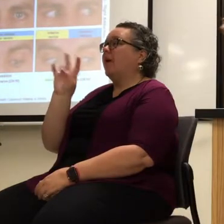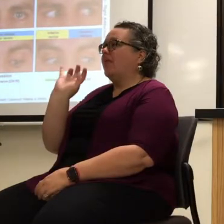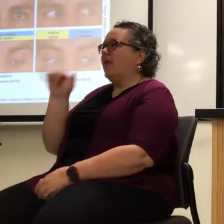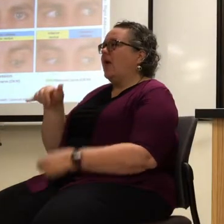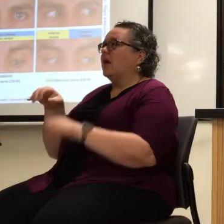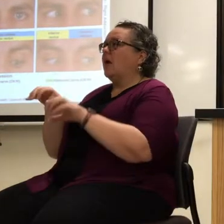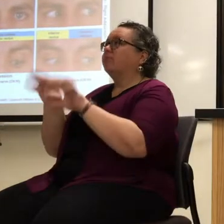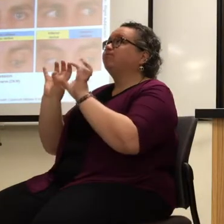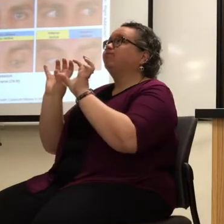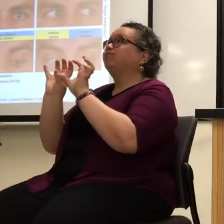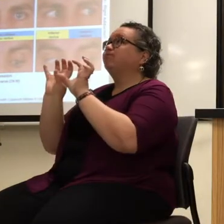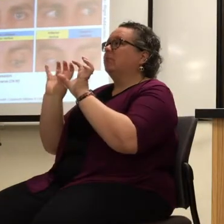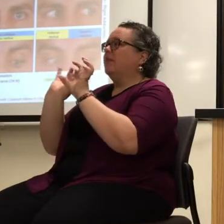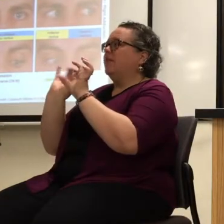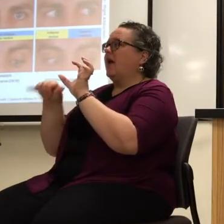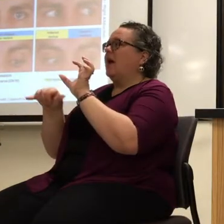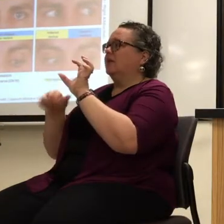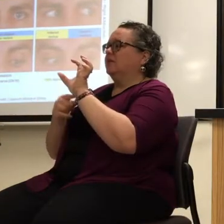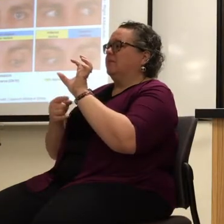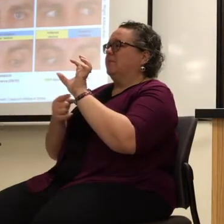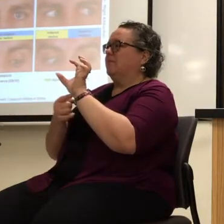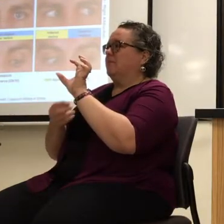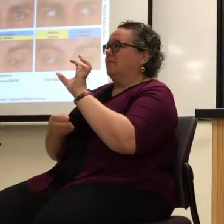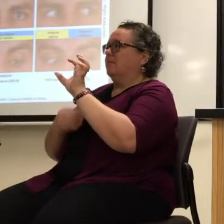Inferior oblique.